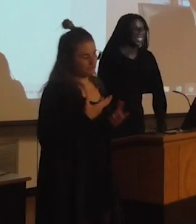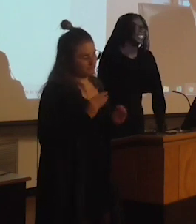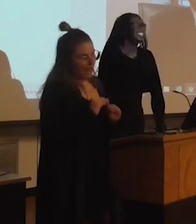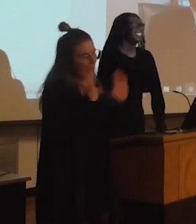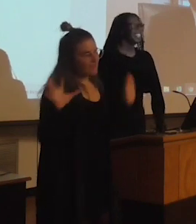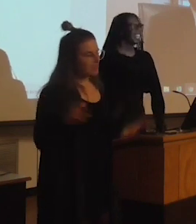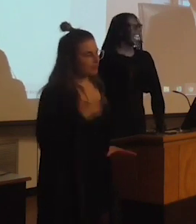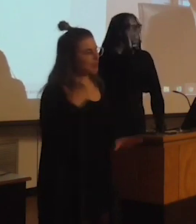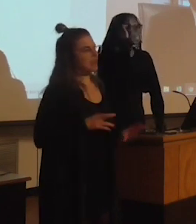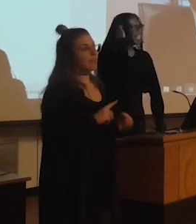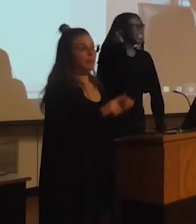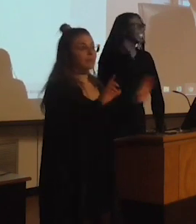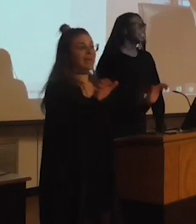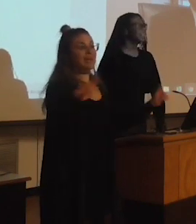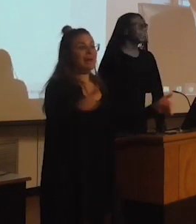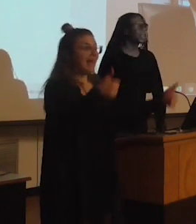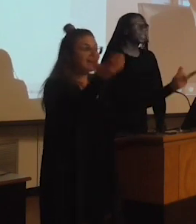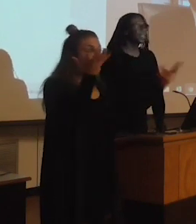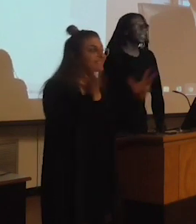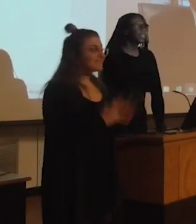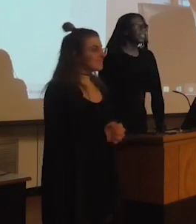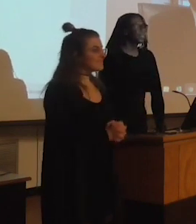explicable. Anybody else?